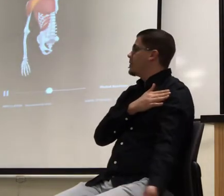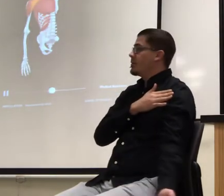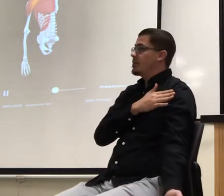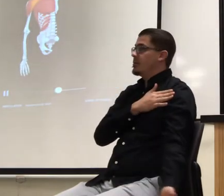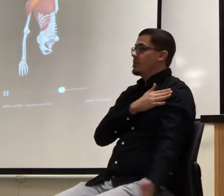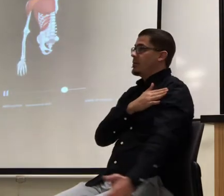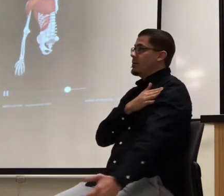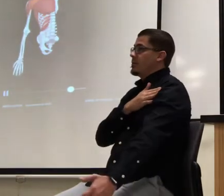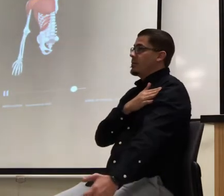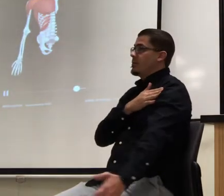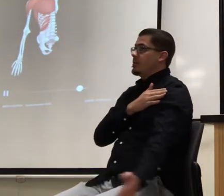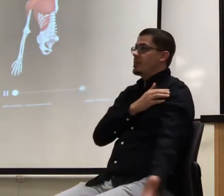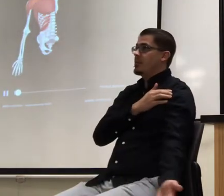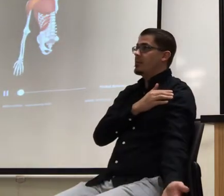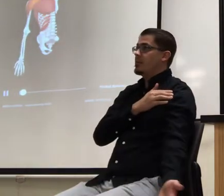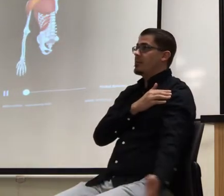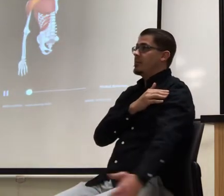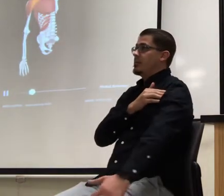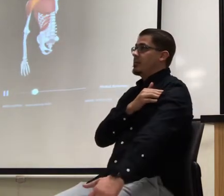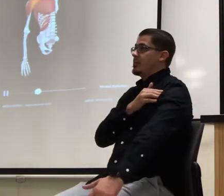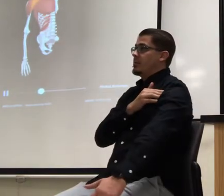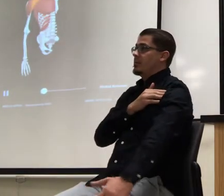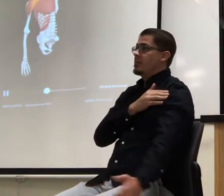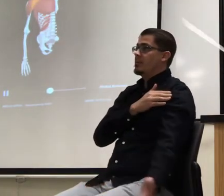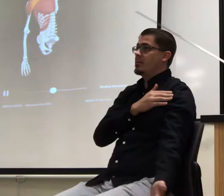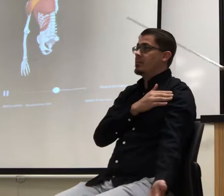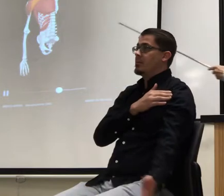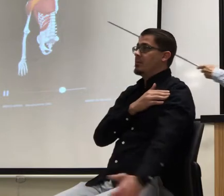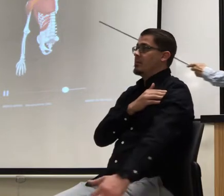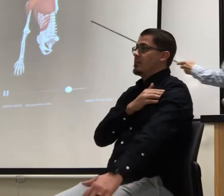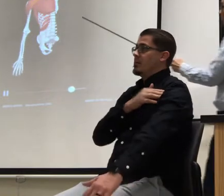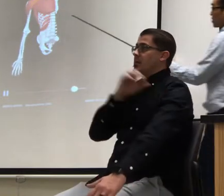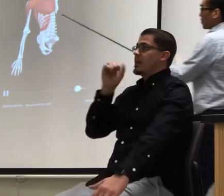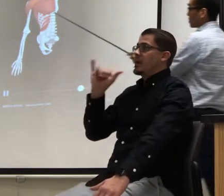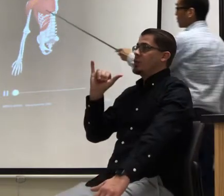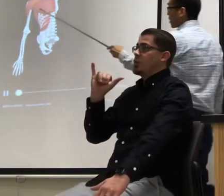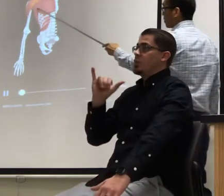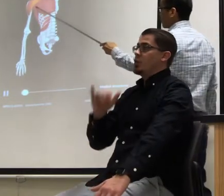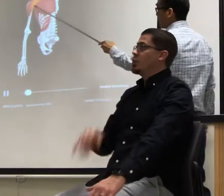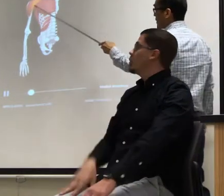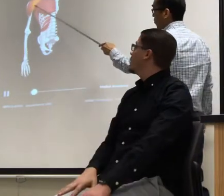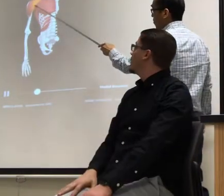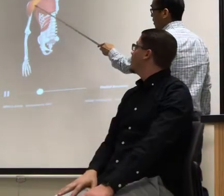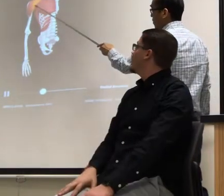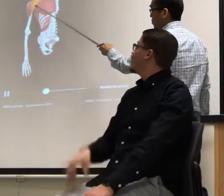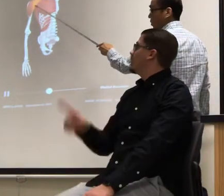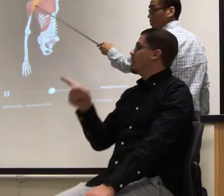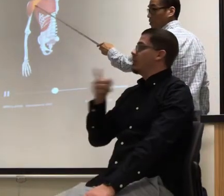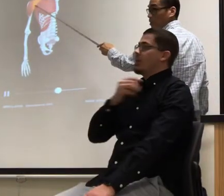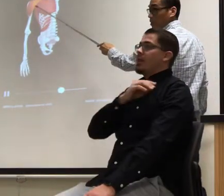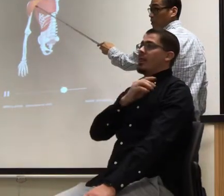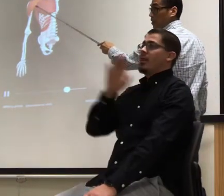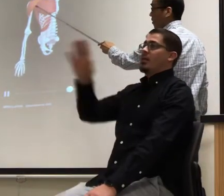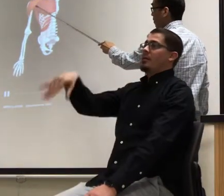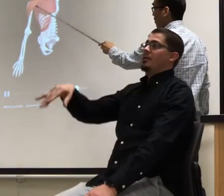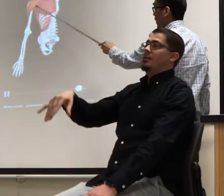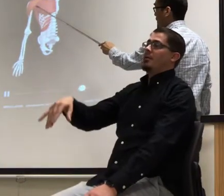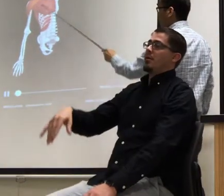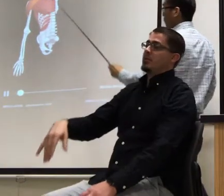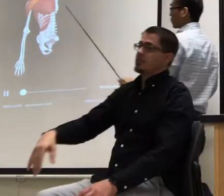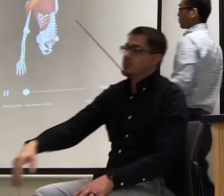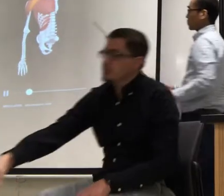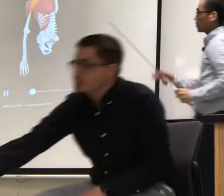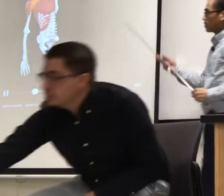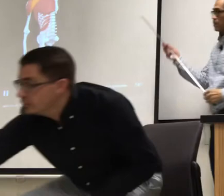That's, you're rotating at the shoulder. So the joint that's moving is shoulder. So this muscle can medially rotate the shoulder.